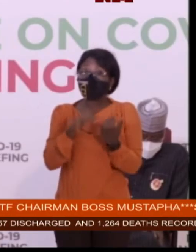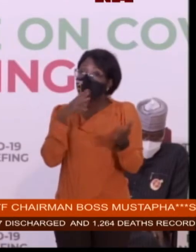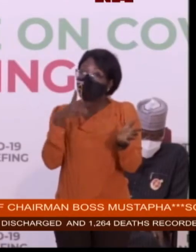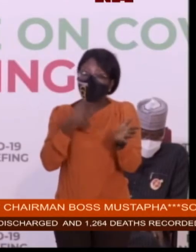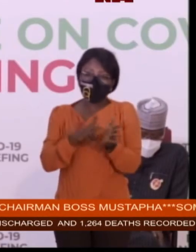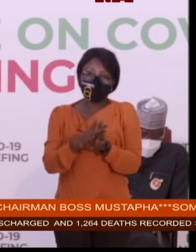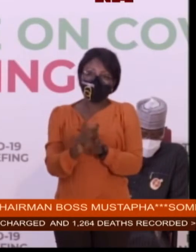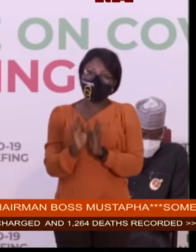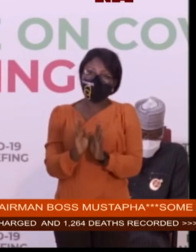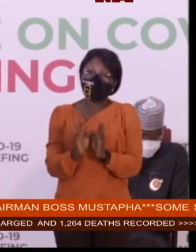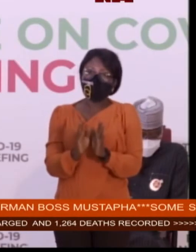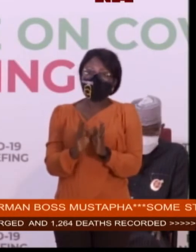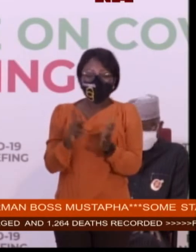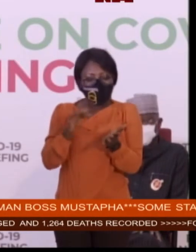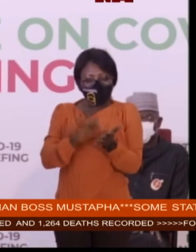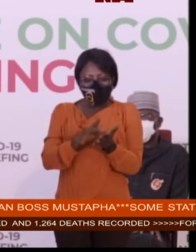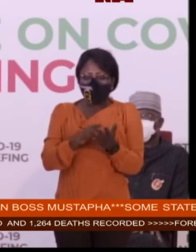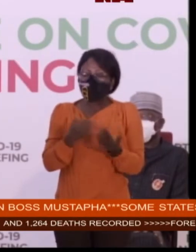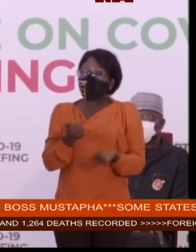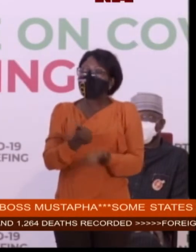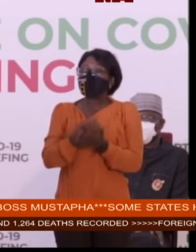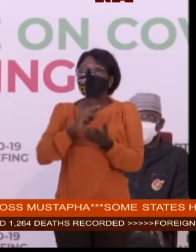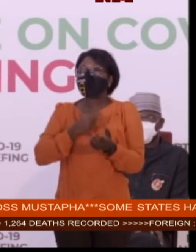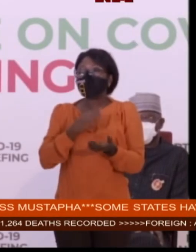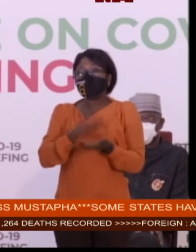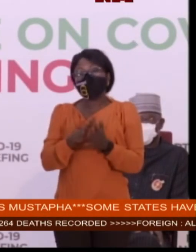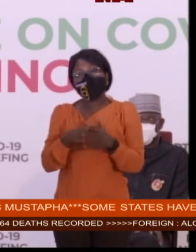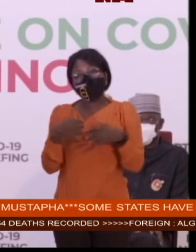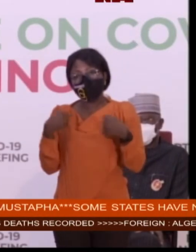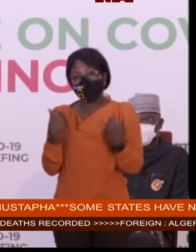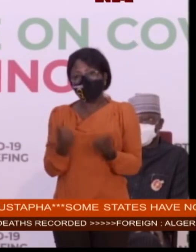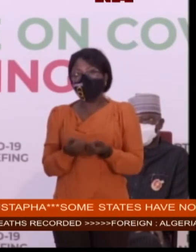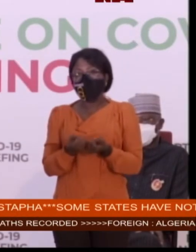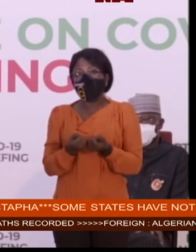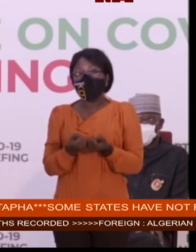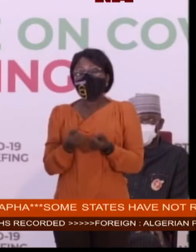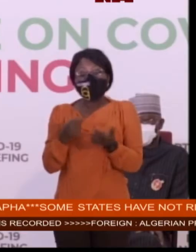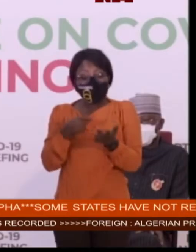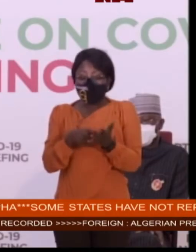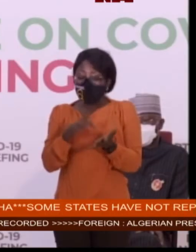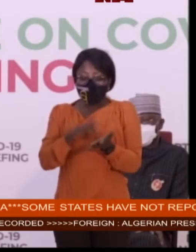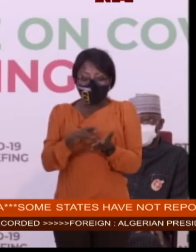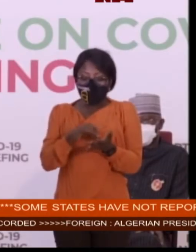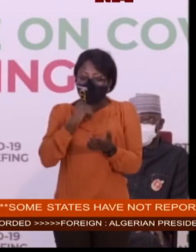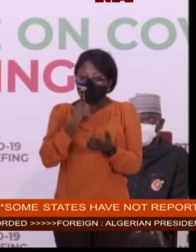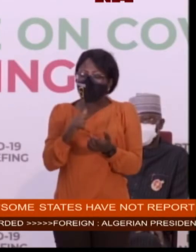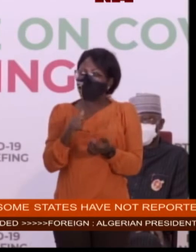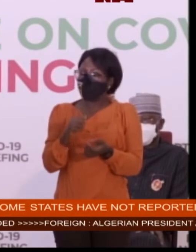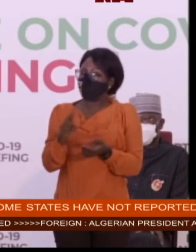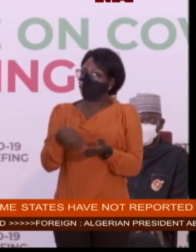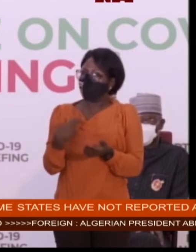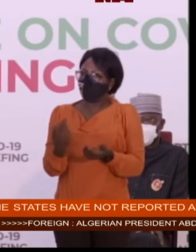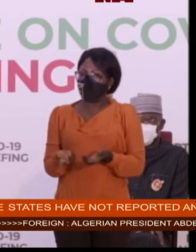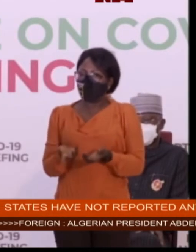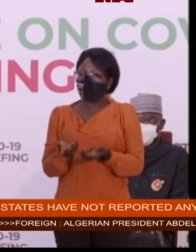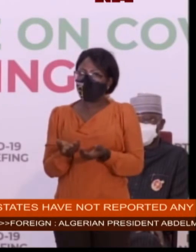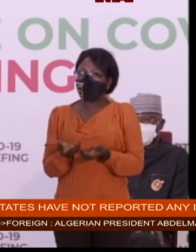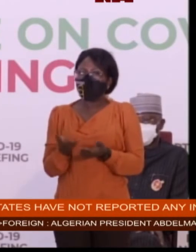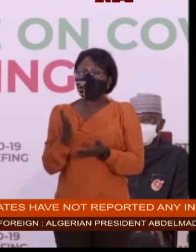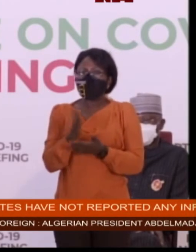ana ganiyanta har aka yi aka gama wancan karan adadin mutanen suka kamu a rana ɗaya